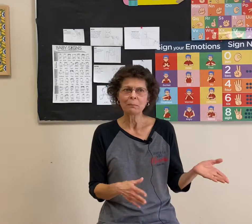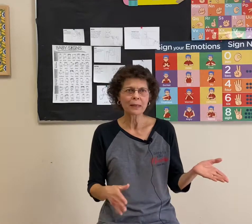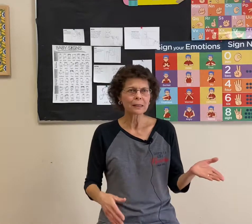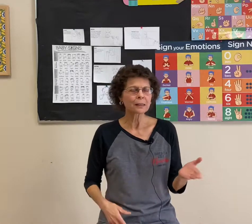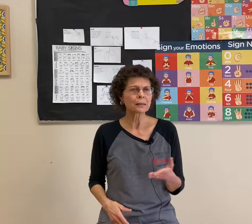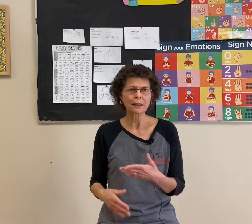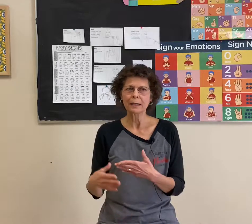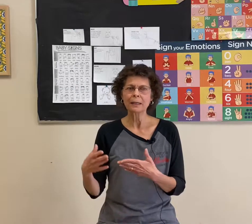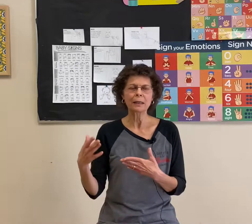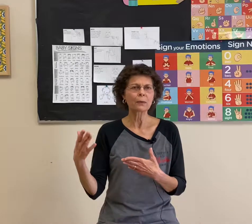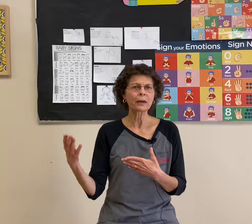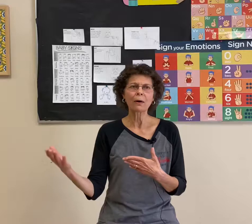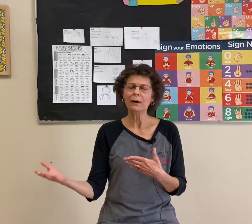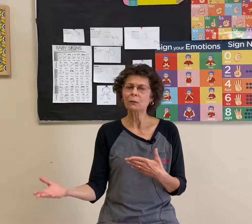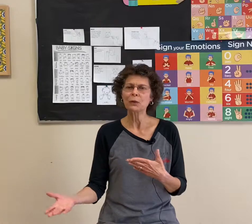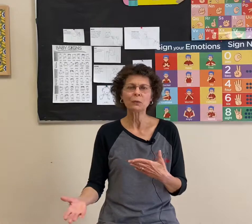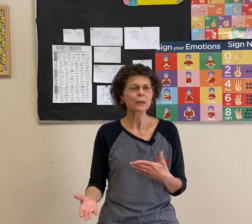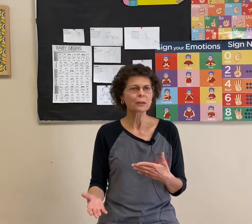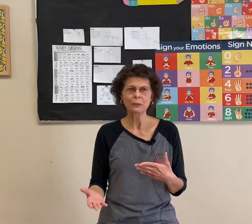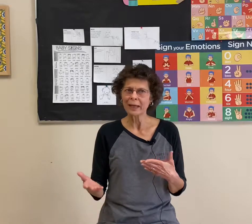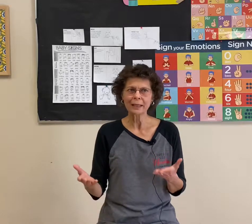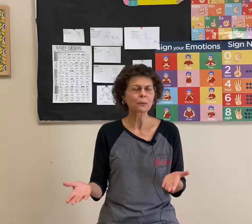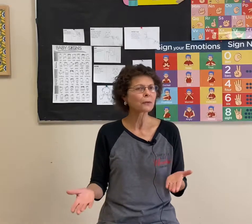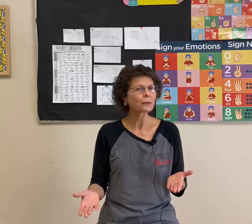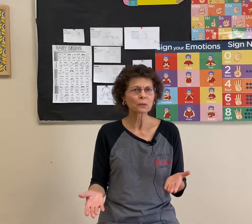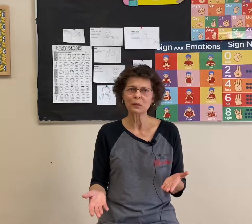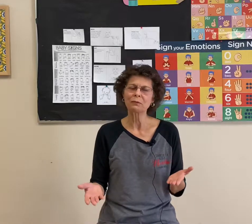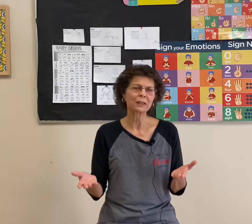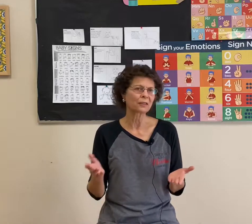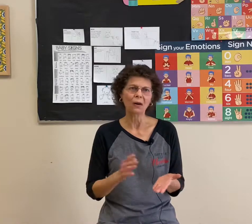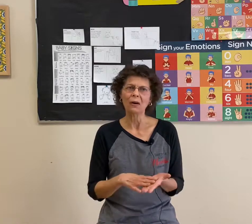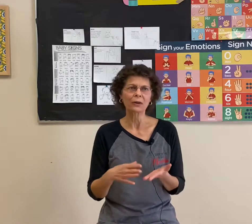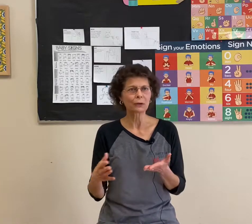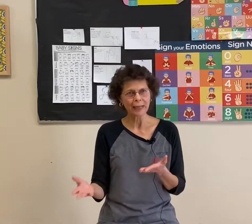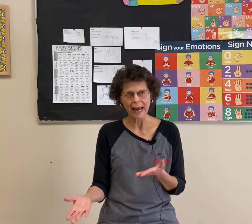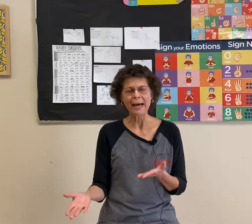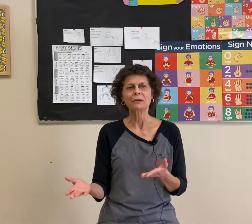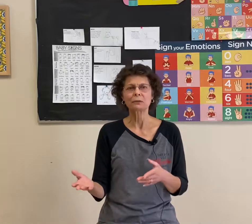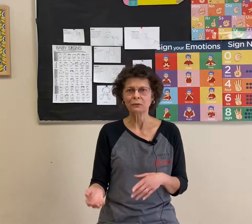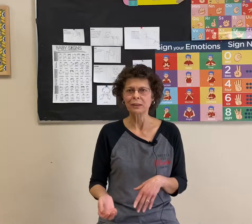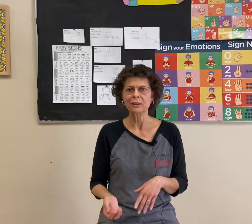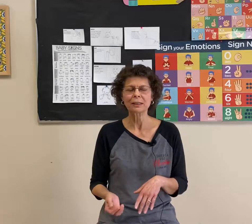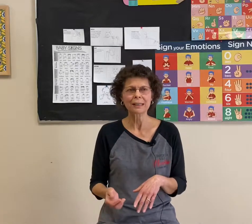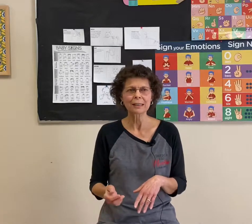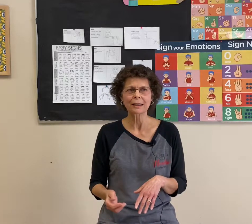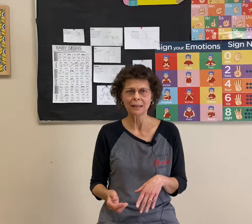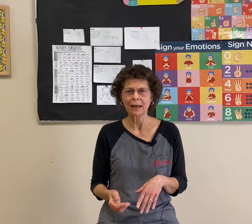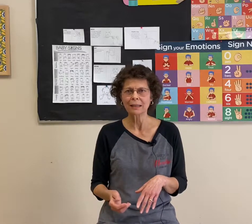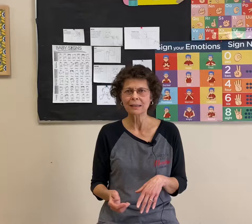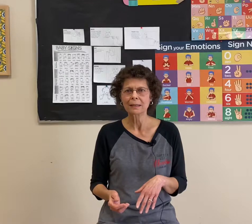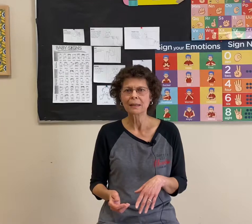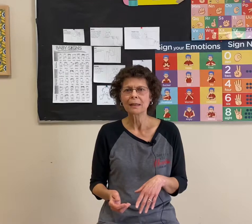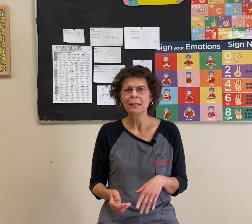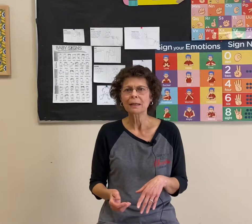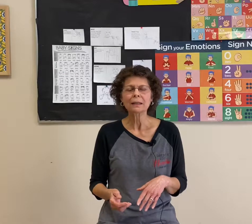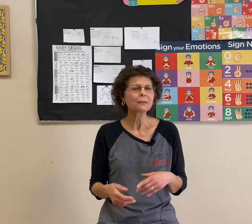theme-based thing going on where you want to do animals, we've done dog or cat or fish, things like that.